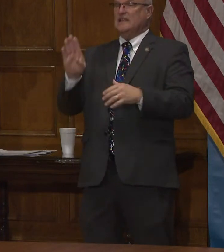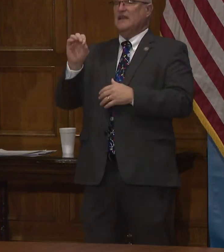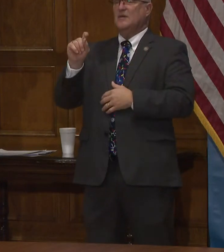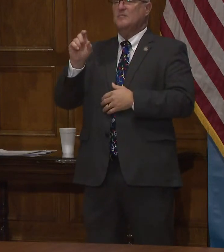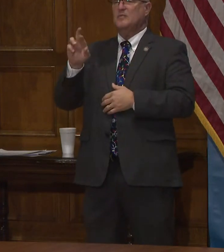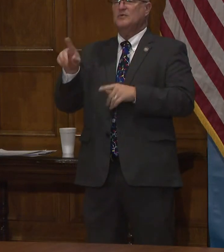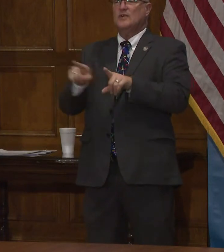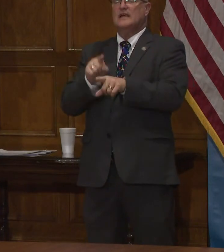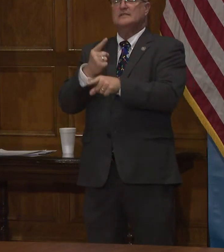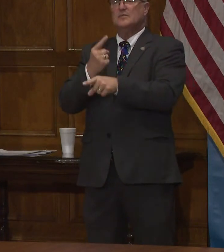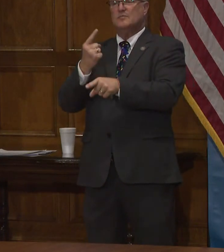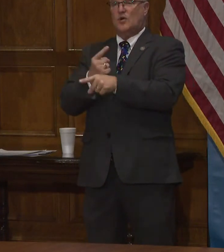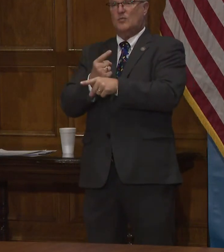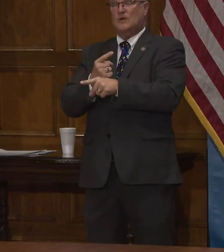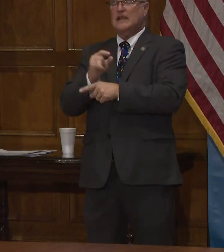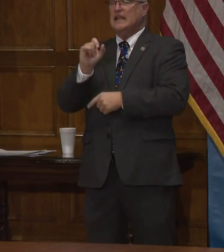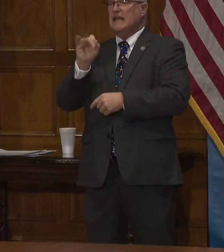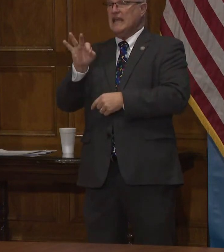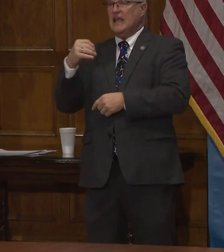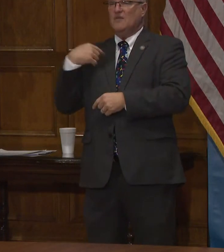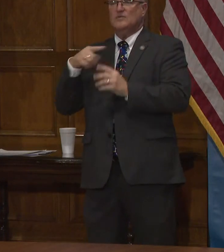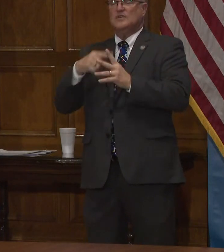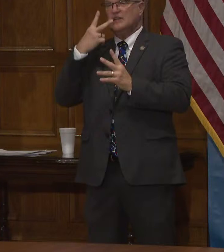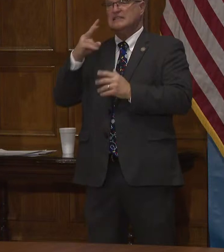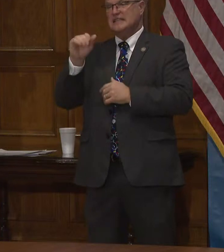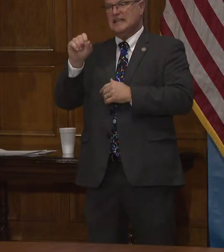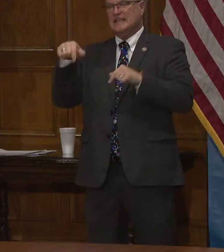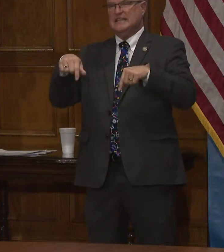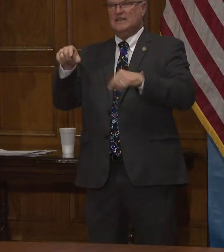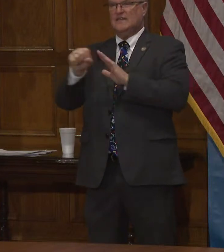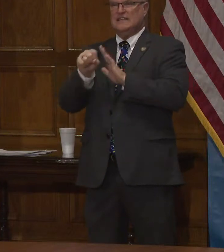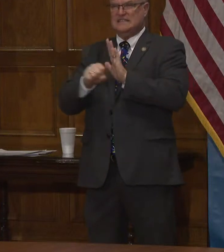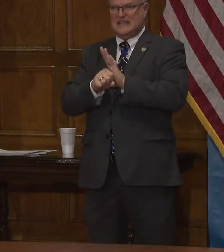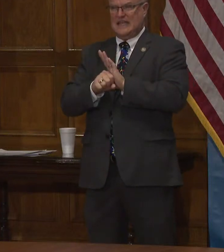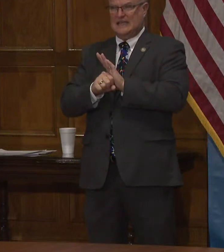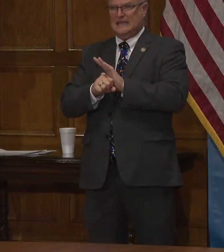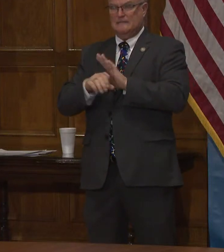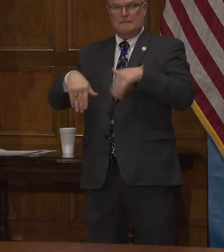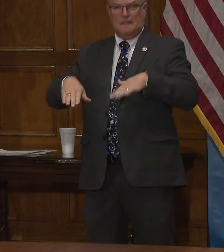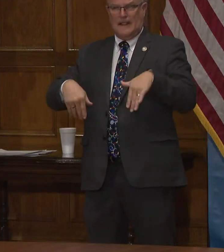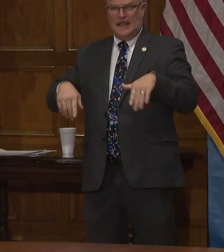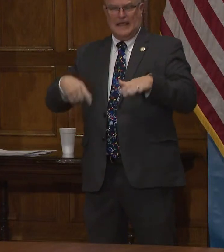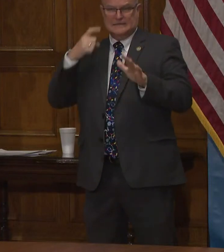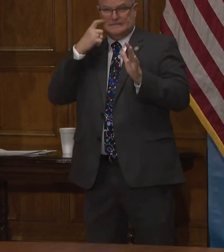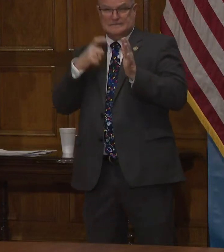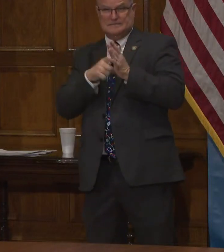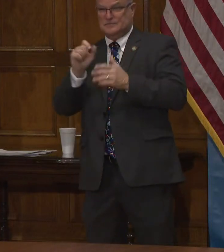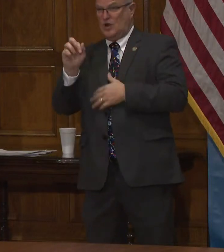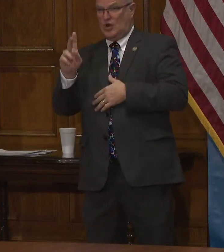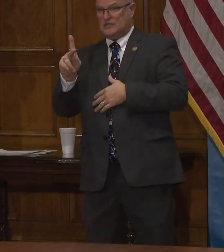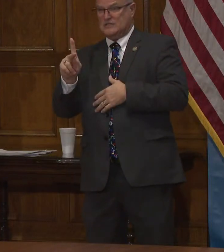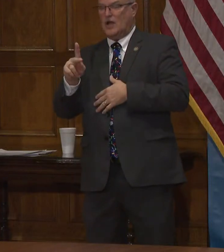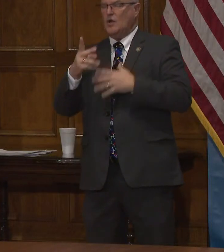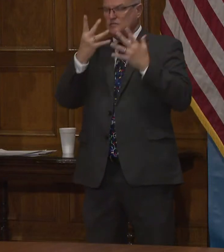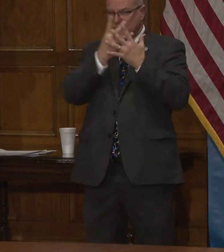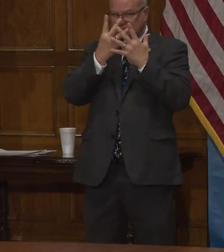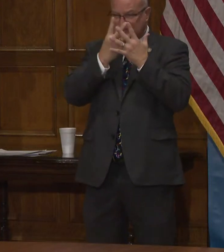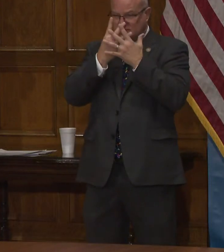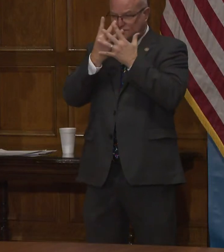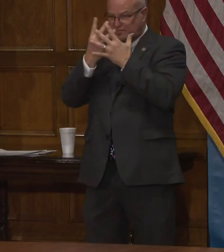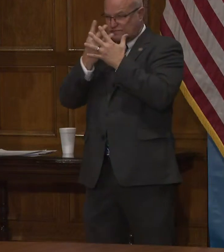as appropriate in case we start to see cases here in the state. We have not identified a case as of yet. We are screening actively for